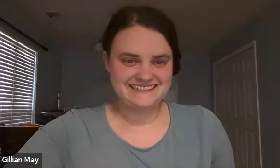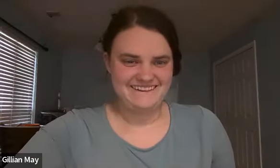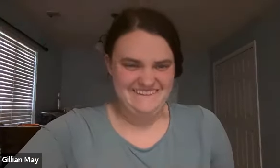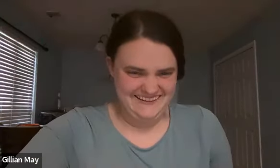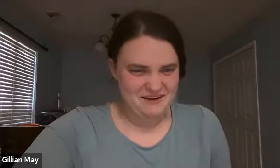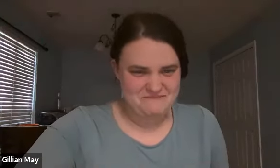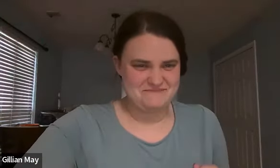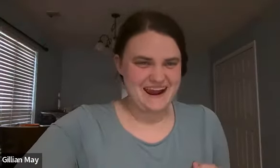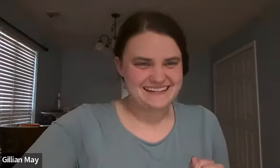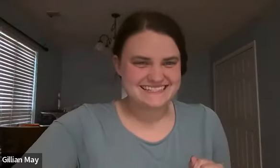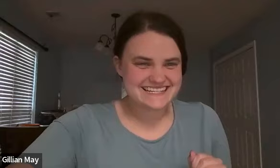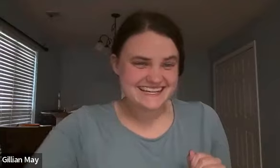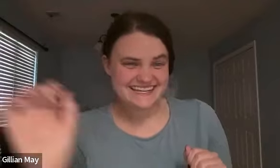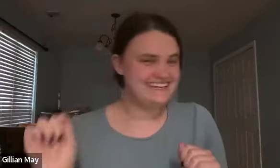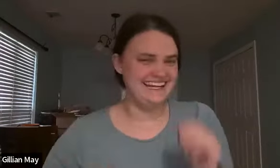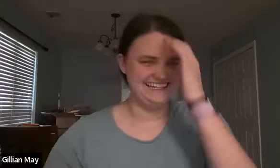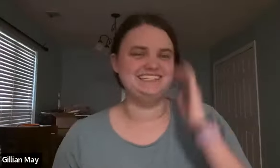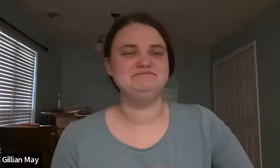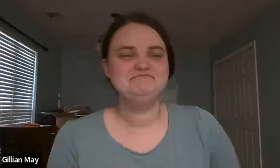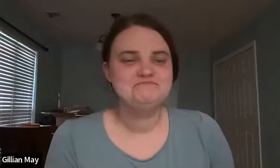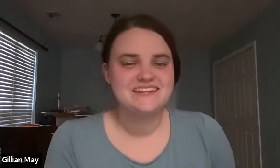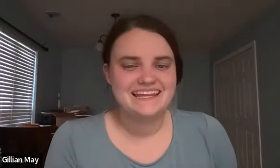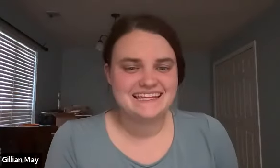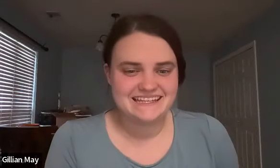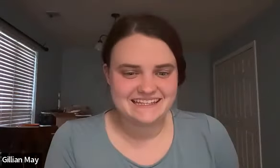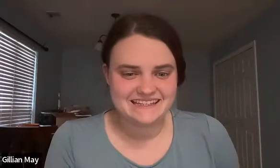Oh, y'all been practicing. E.